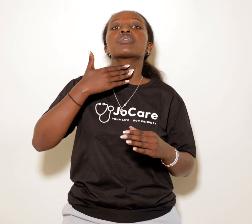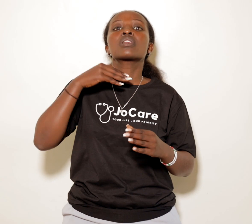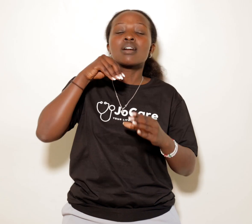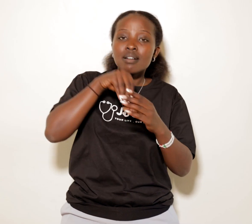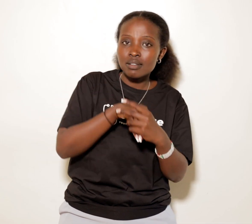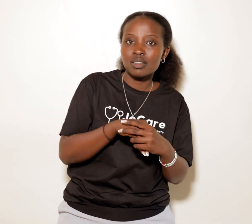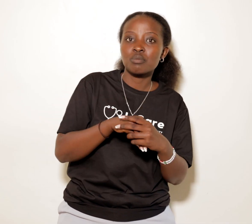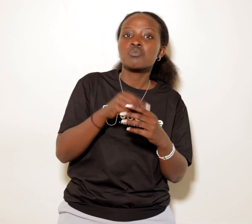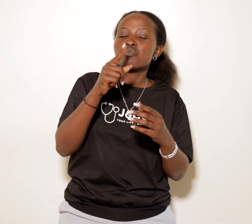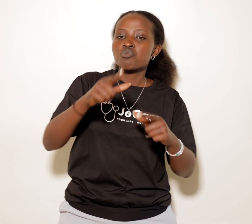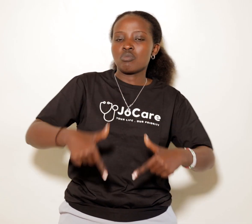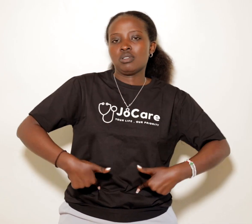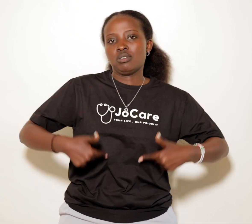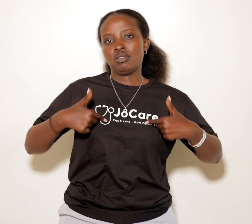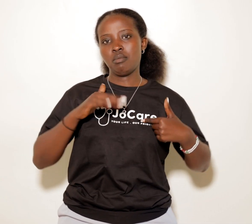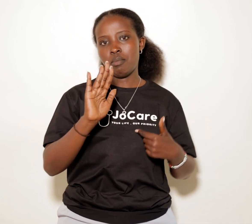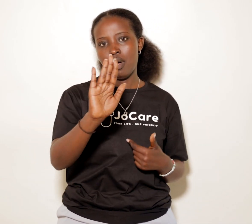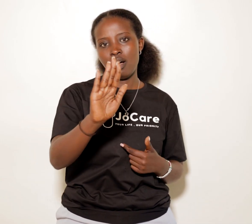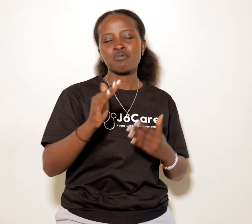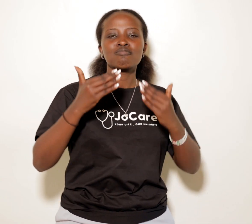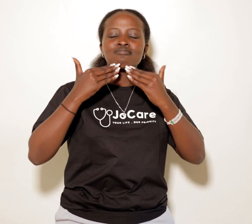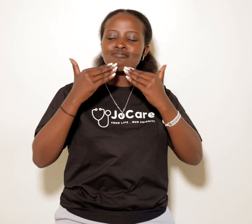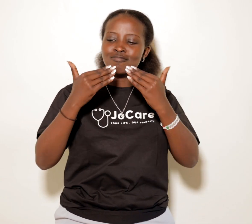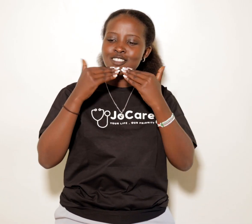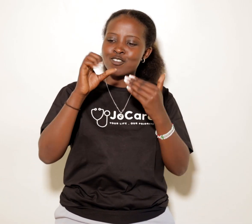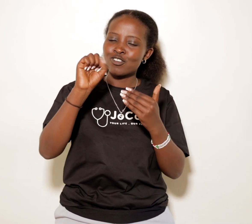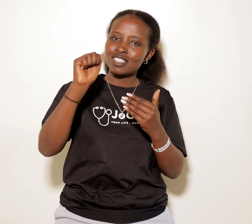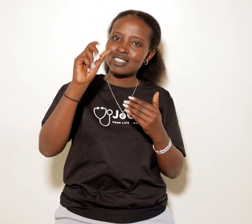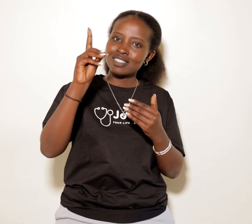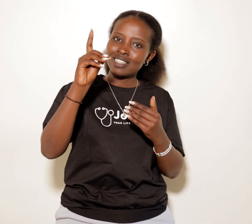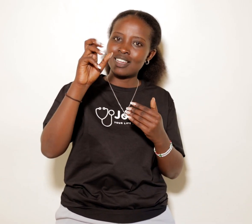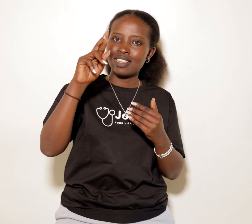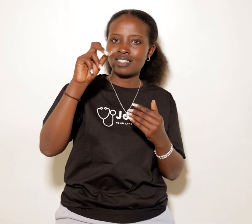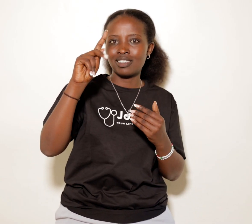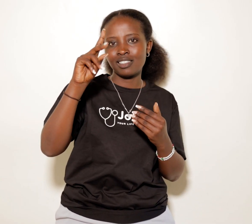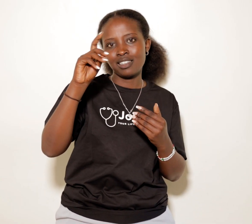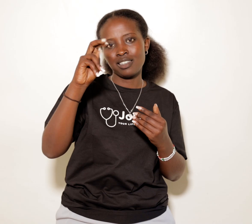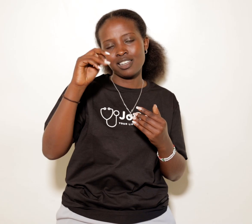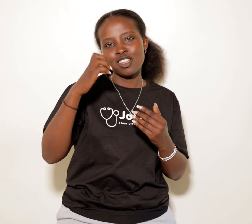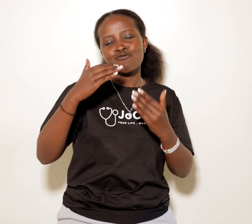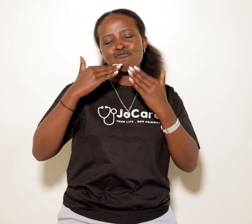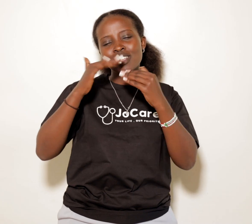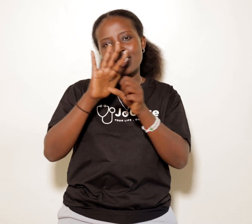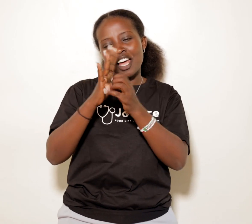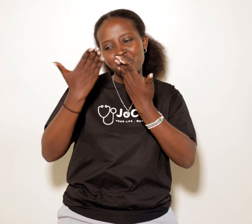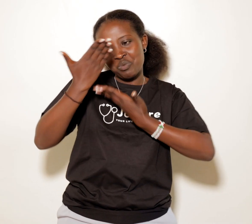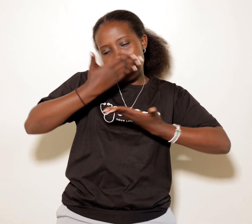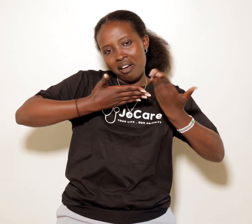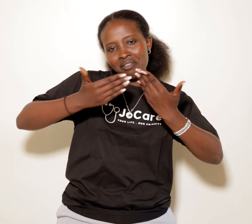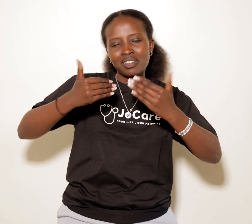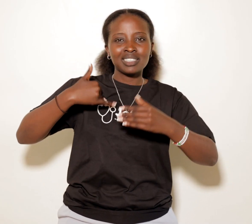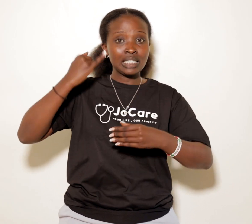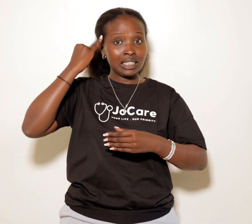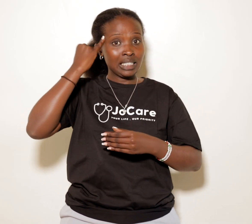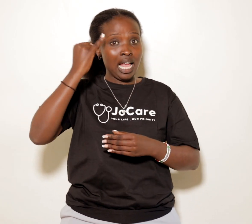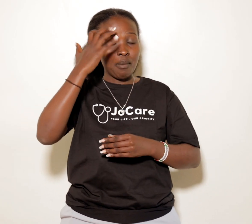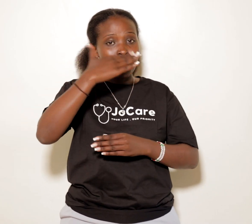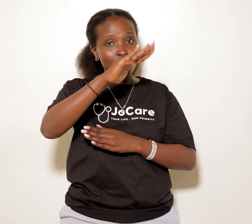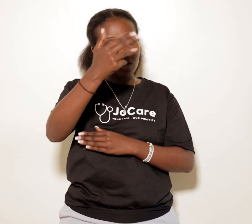in their lives. So thank you, Sandrine. We have a good discussion, and I think everyone who is watching us is